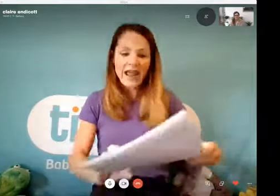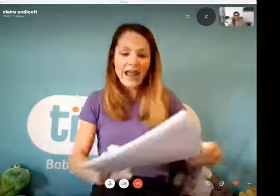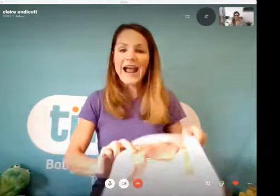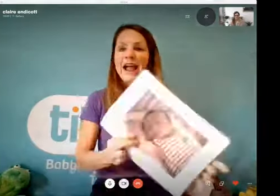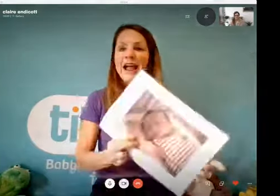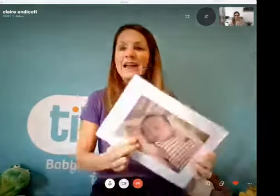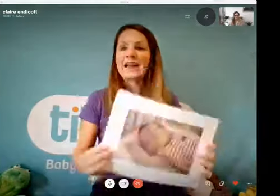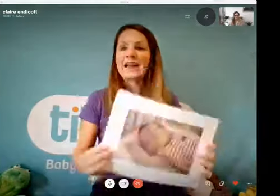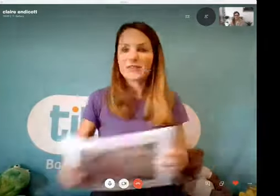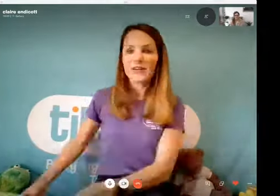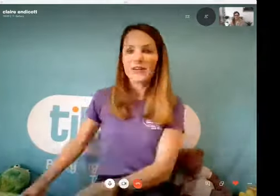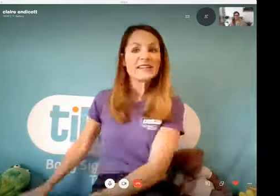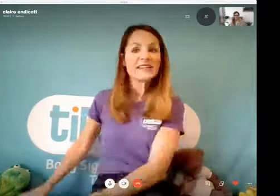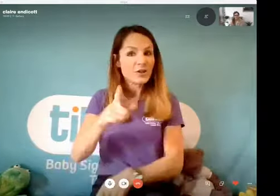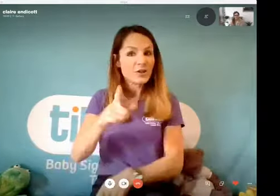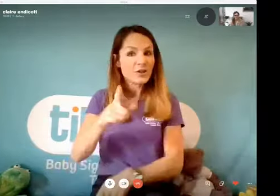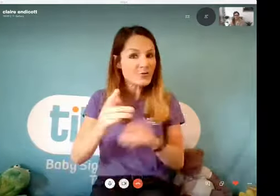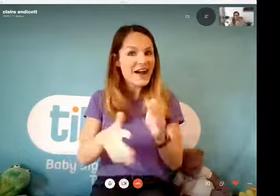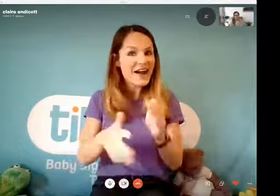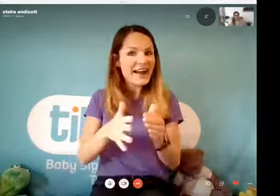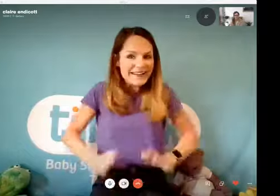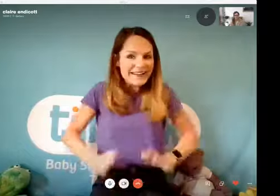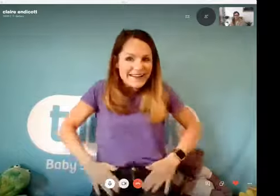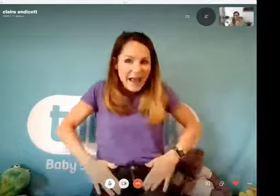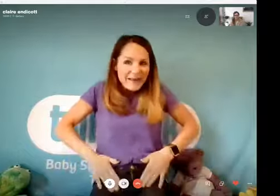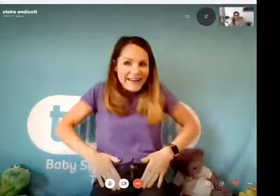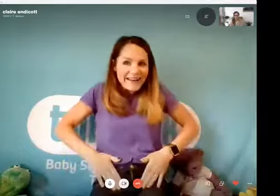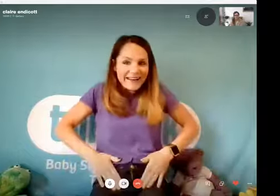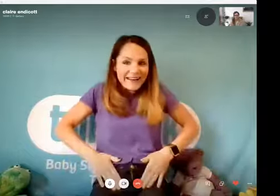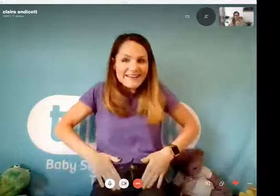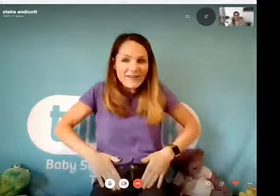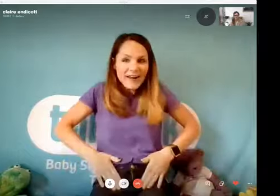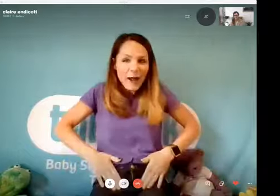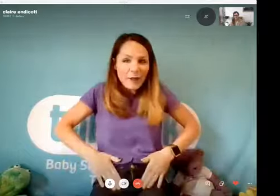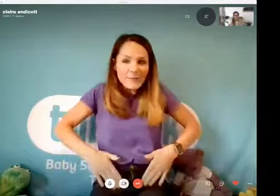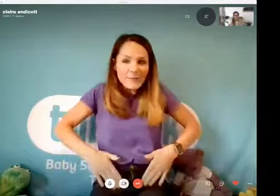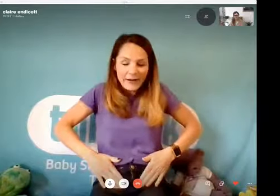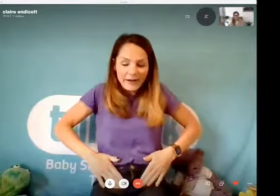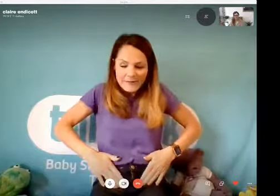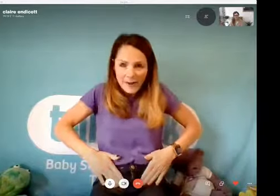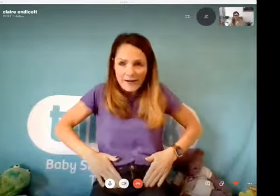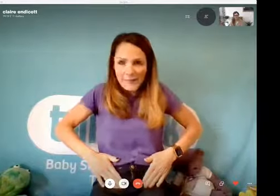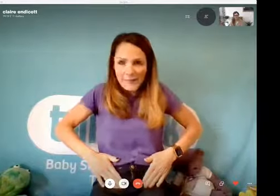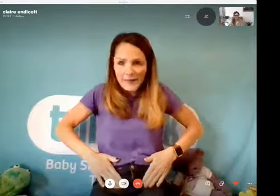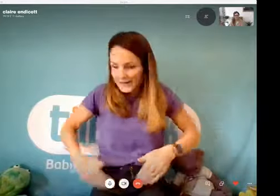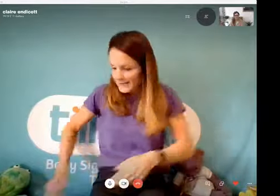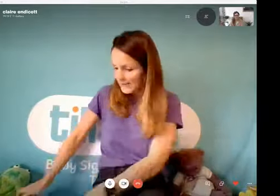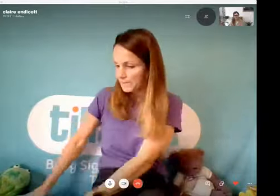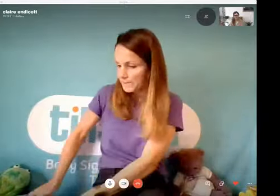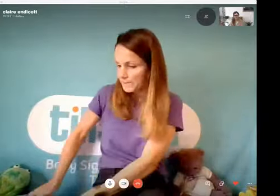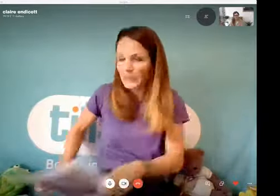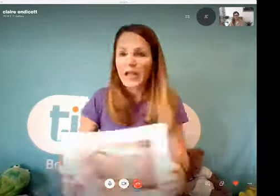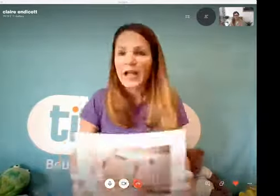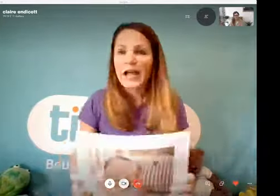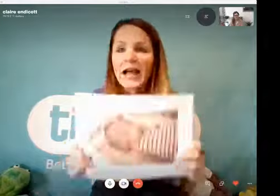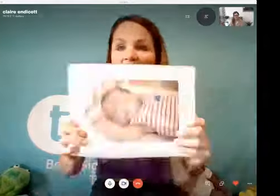And sorry, I need to say you sign. Nappy. Are you doing it at home? Hope so. Nappy. Okay.